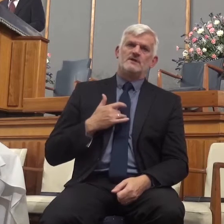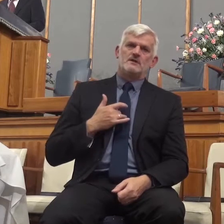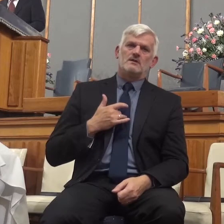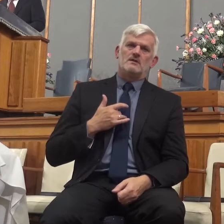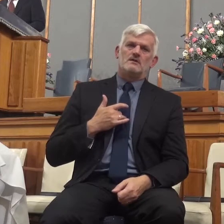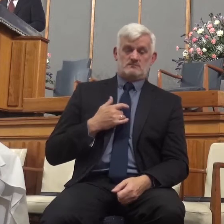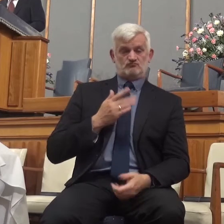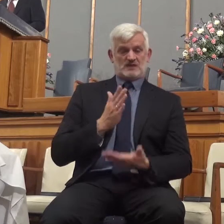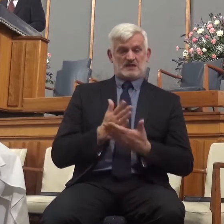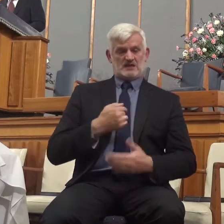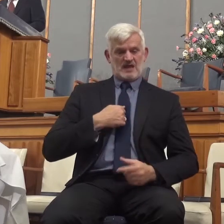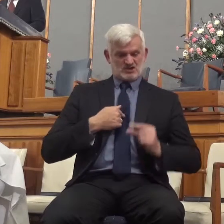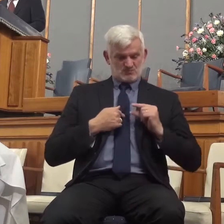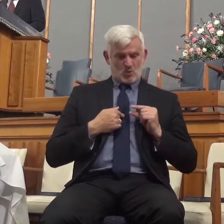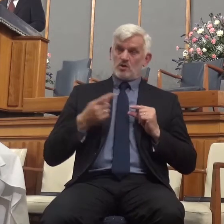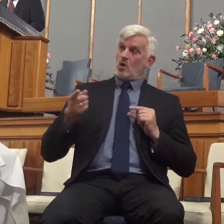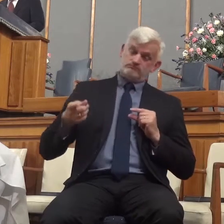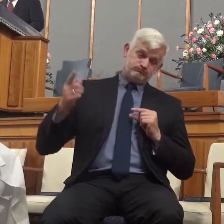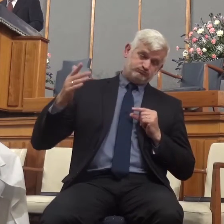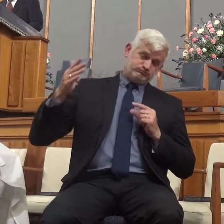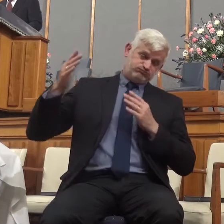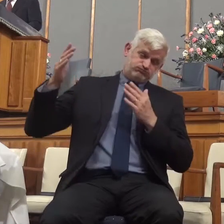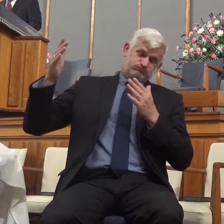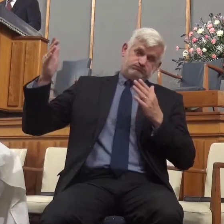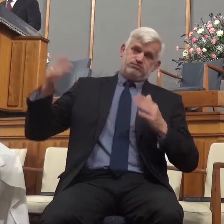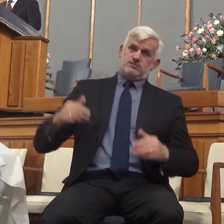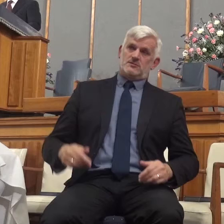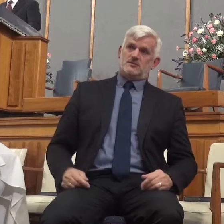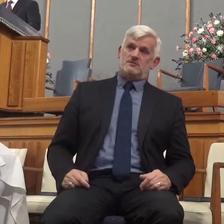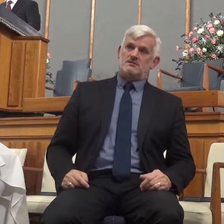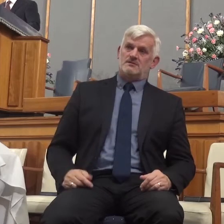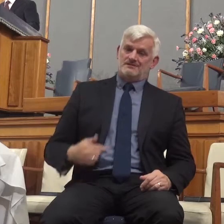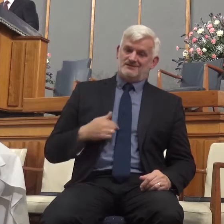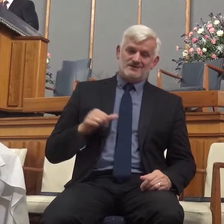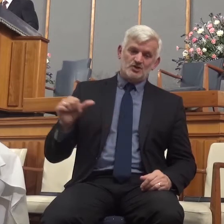small before him. I shouldn't live without him,